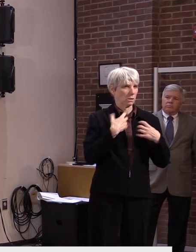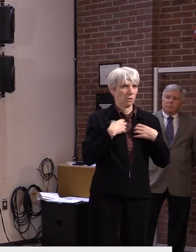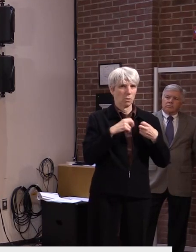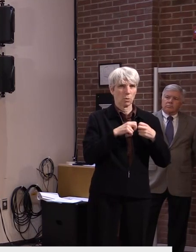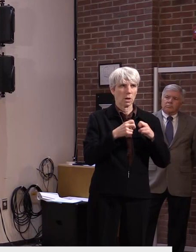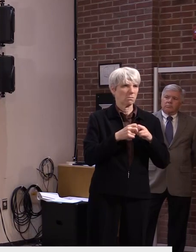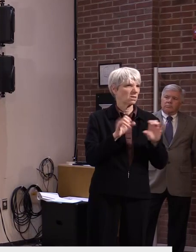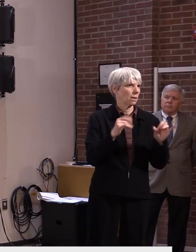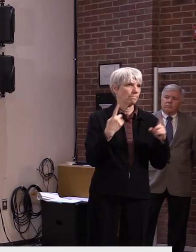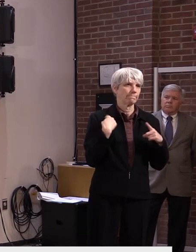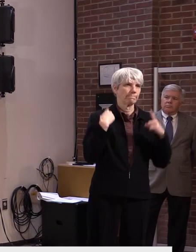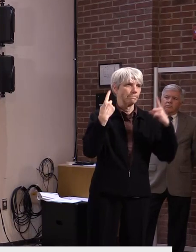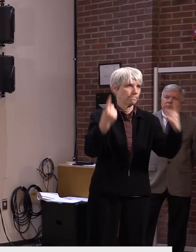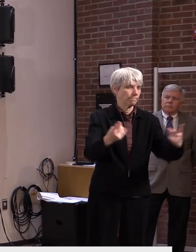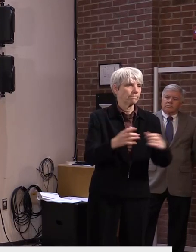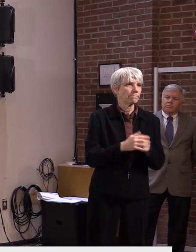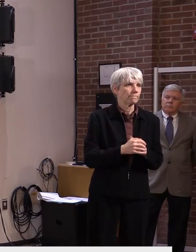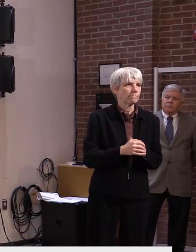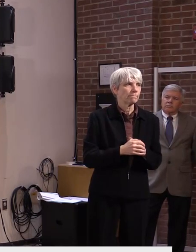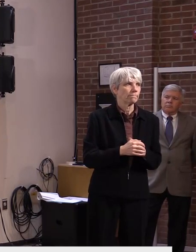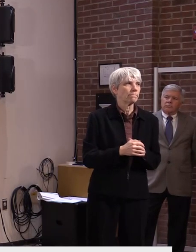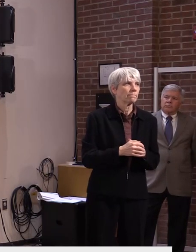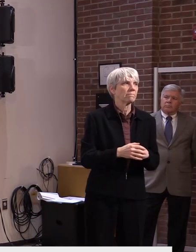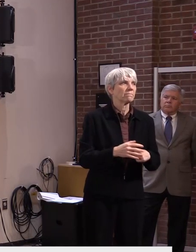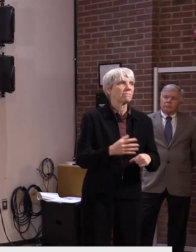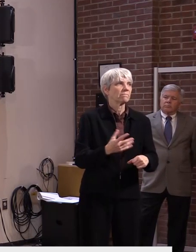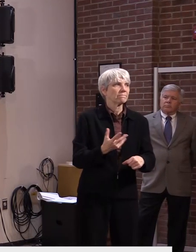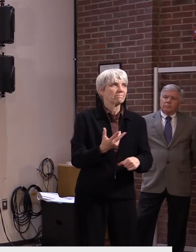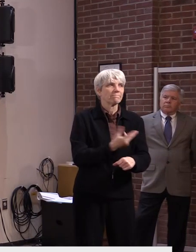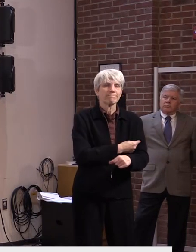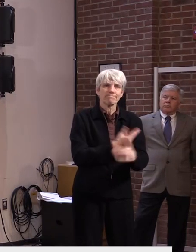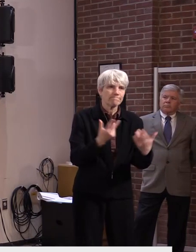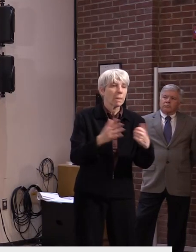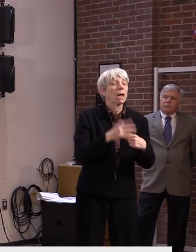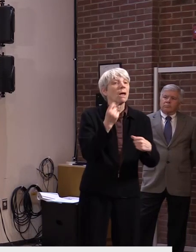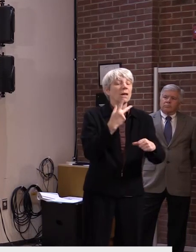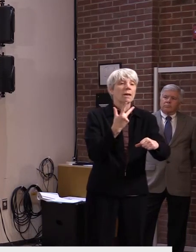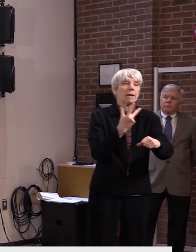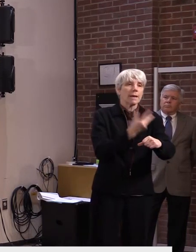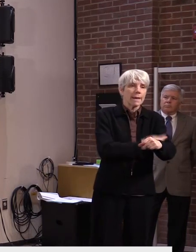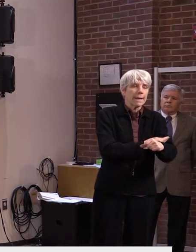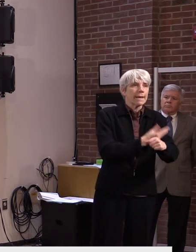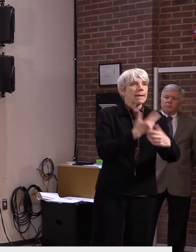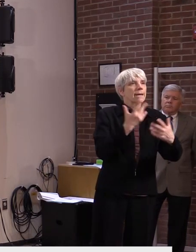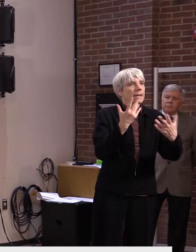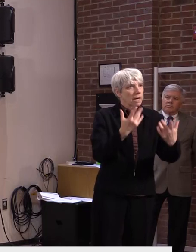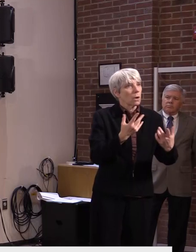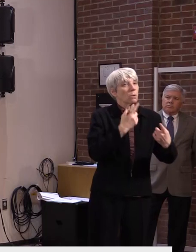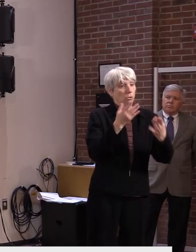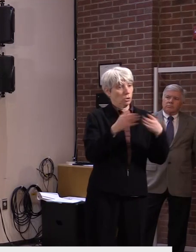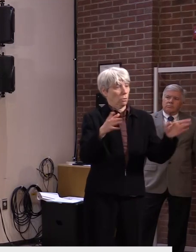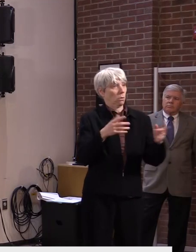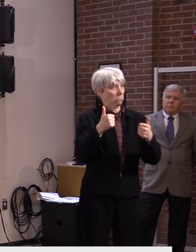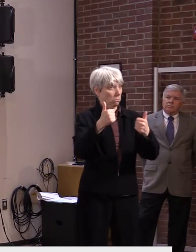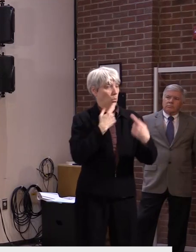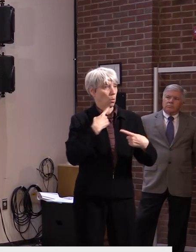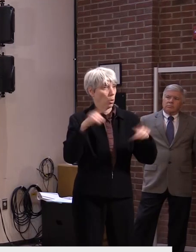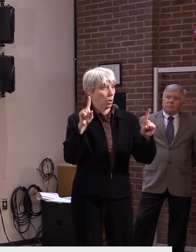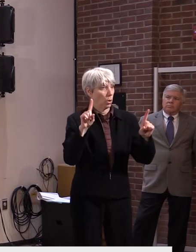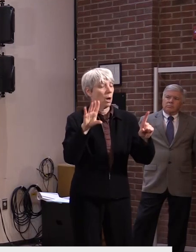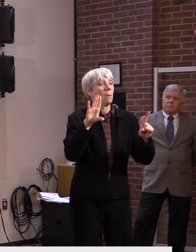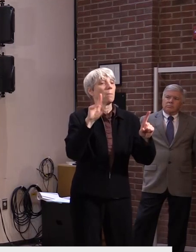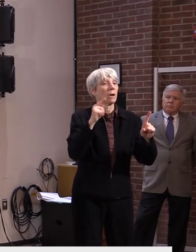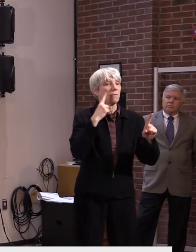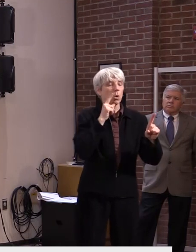Anecdotally, I would say the vaccine hasn't been as effective in preventing the